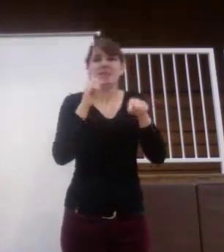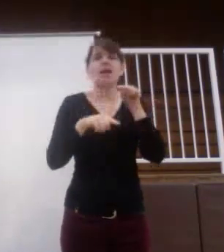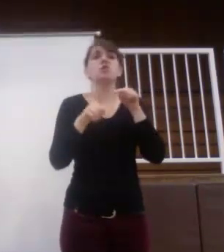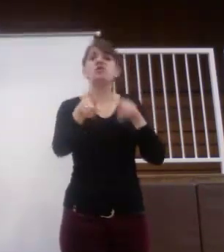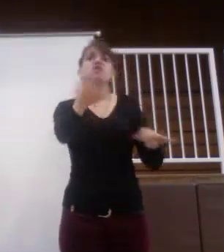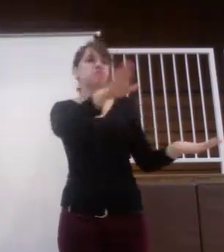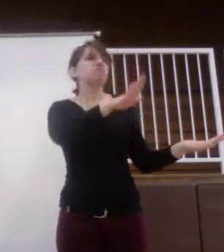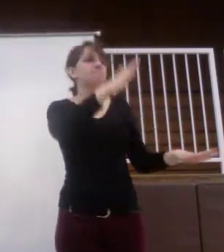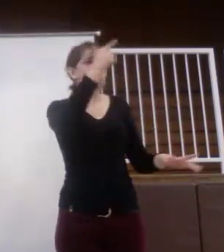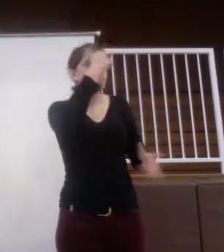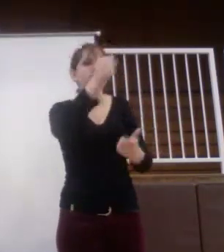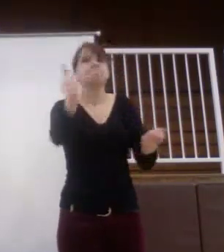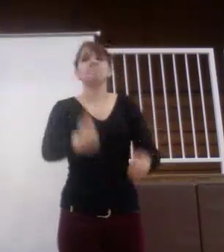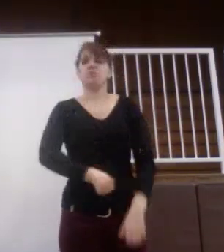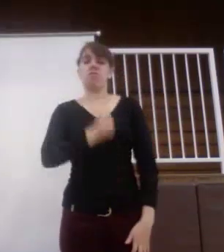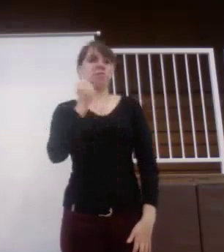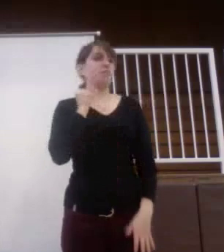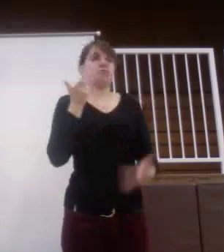that.